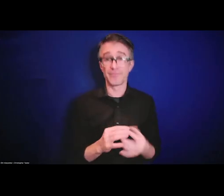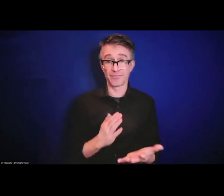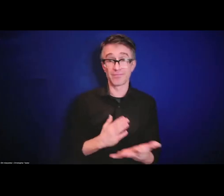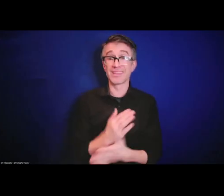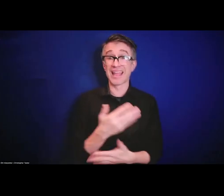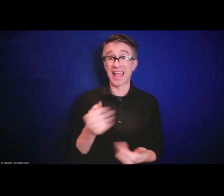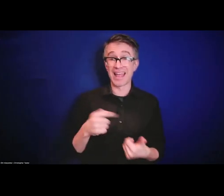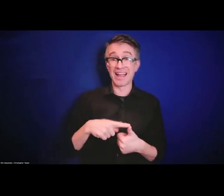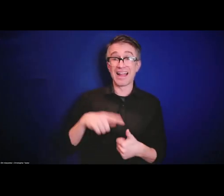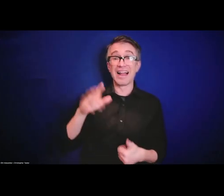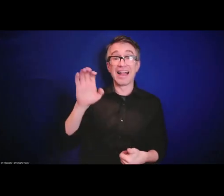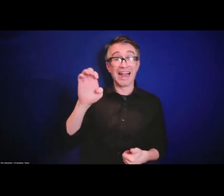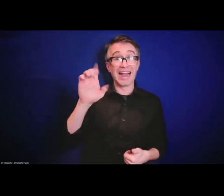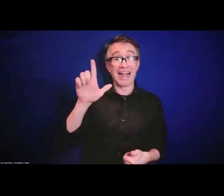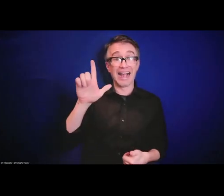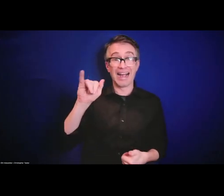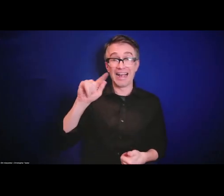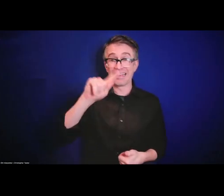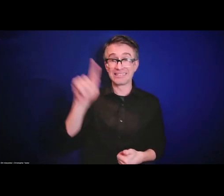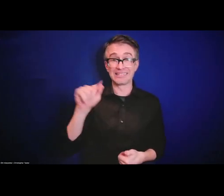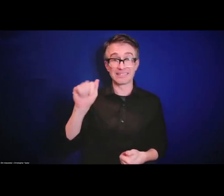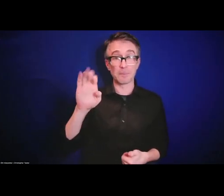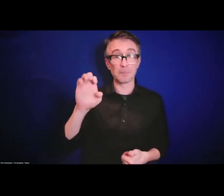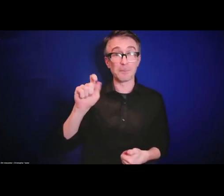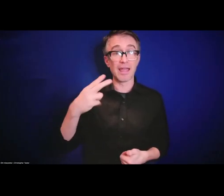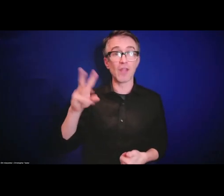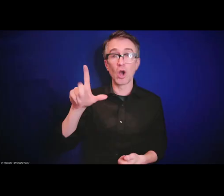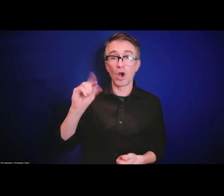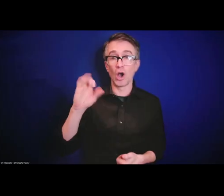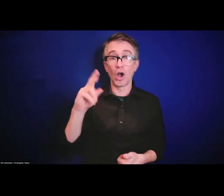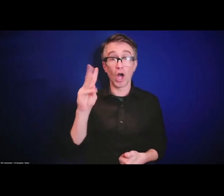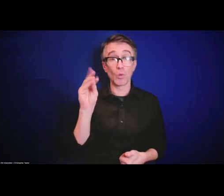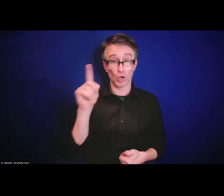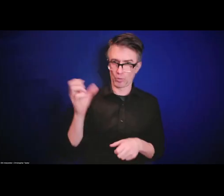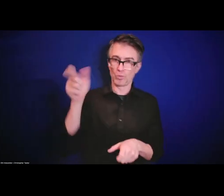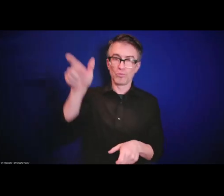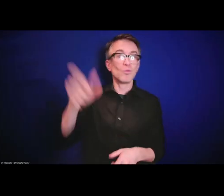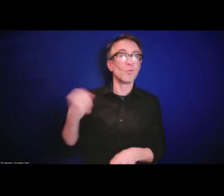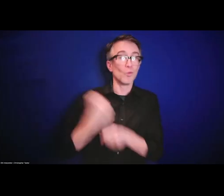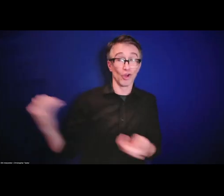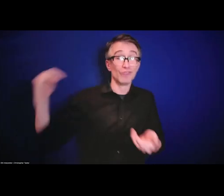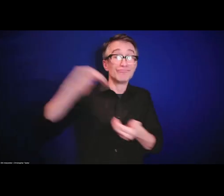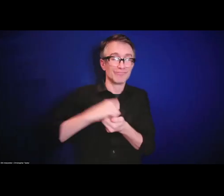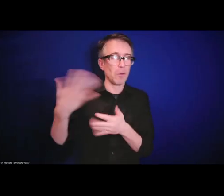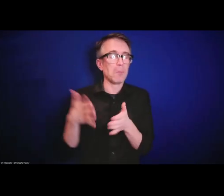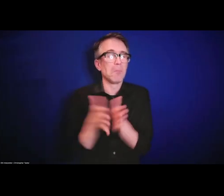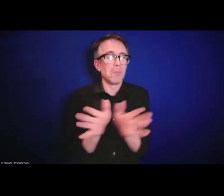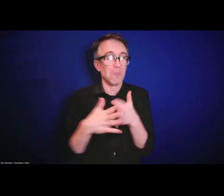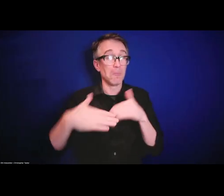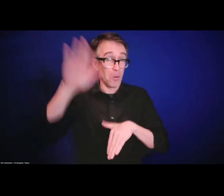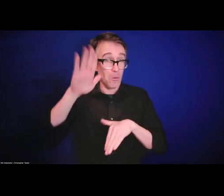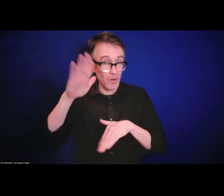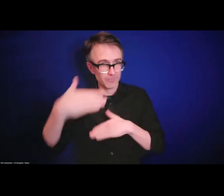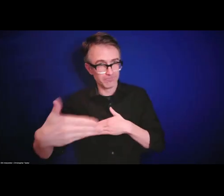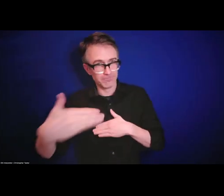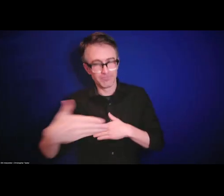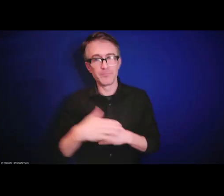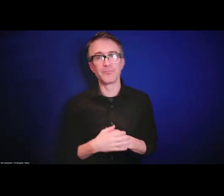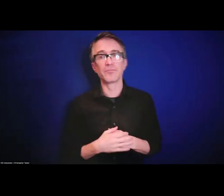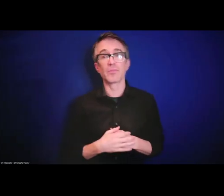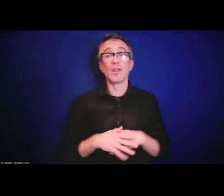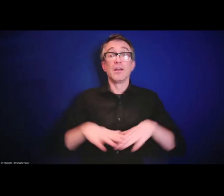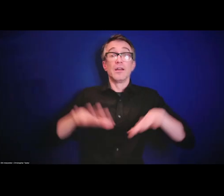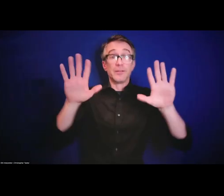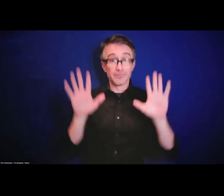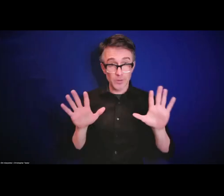intersectionality as one of the work streams of the Collaborative? In a data context, intersectionality really helps us move beyond